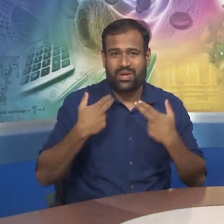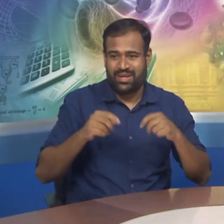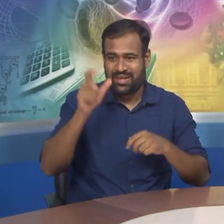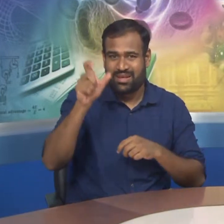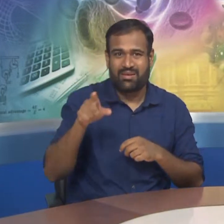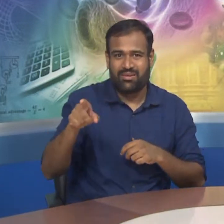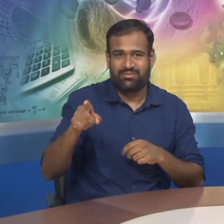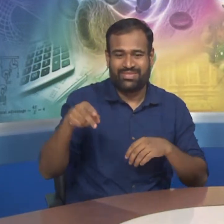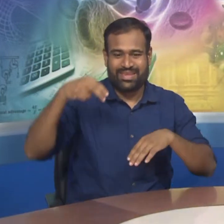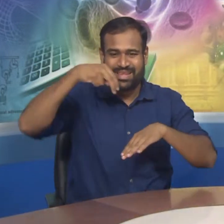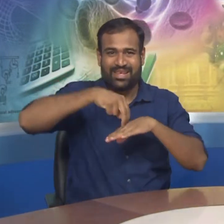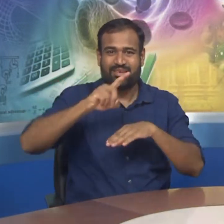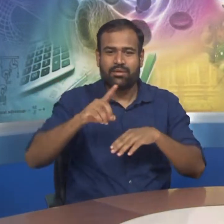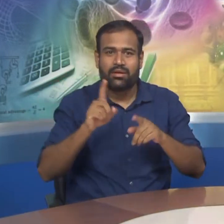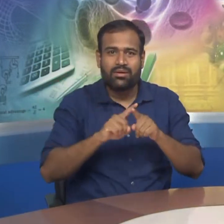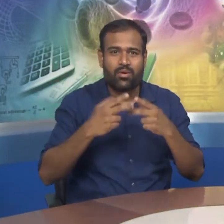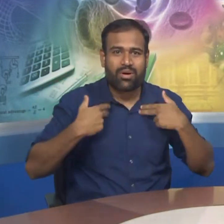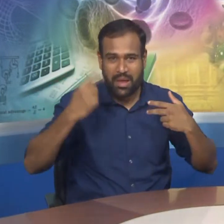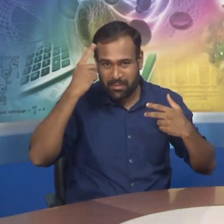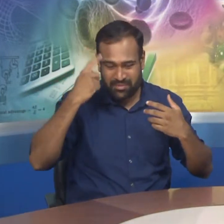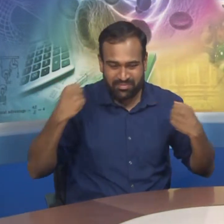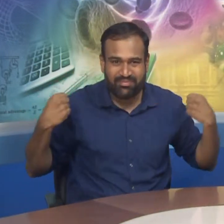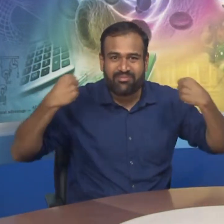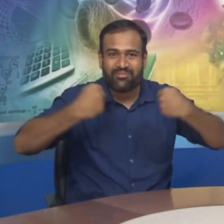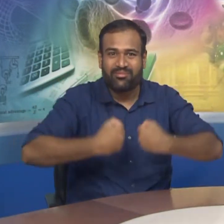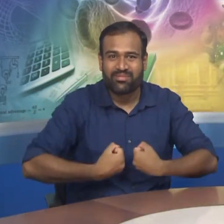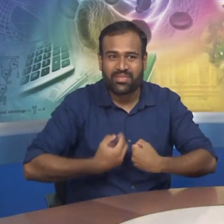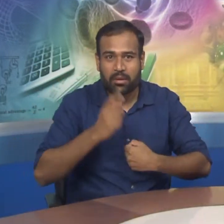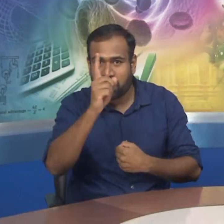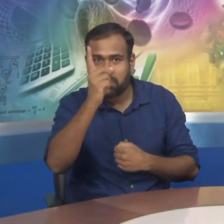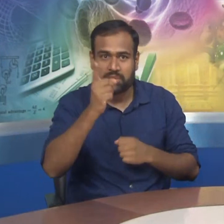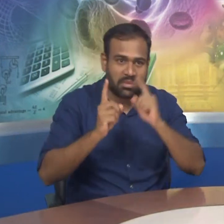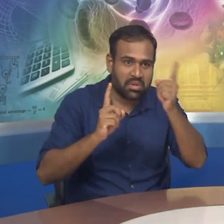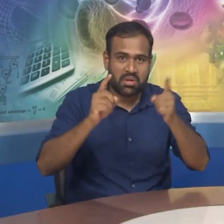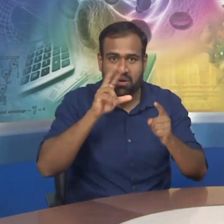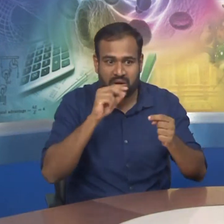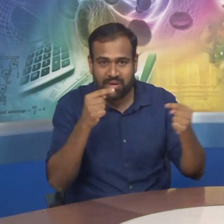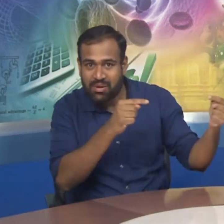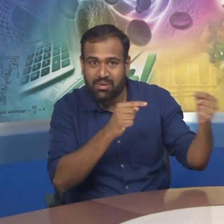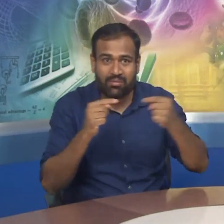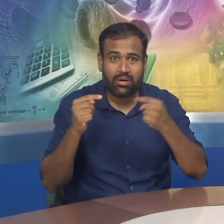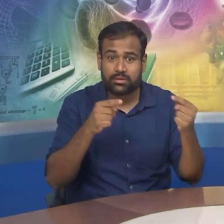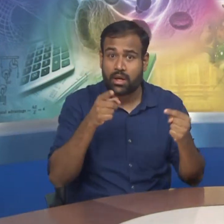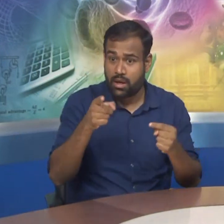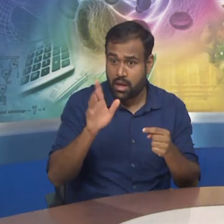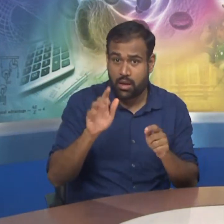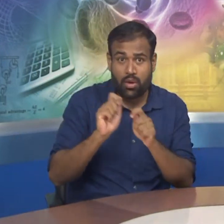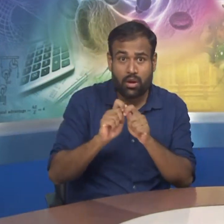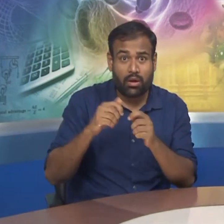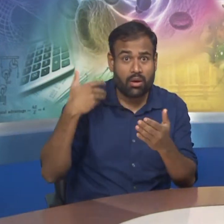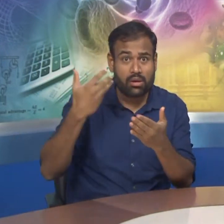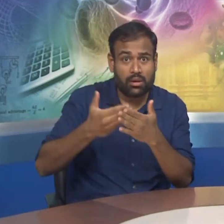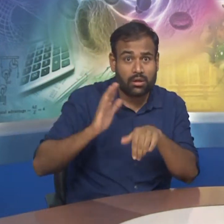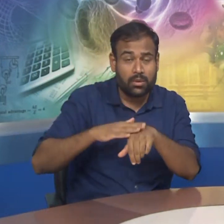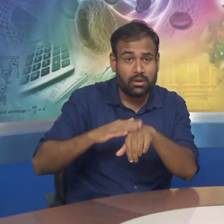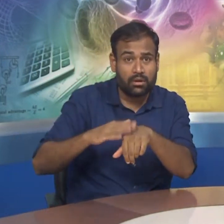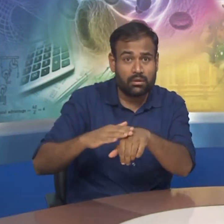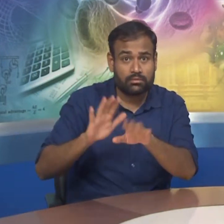If he or she has been for at least 10 years an advocate of a high court or of 2 or more than 2